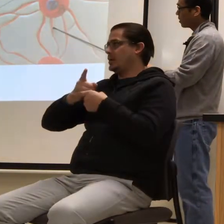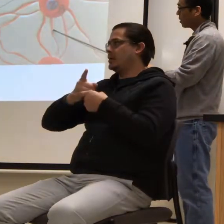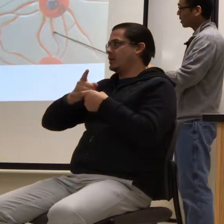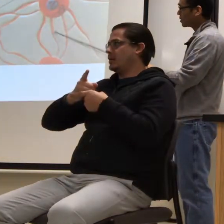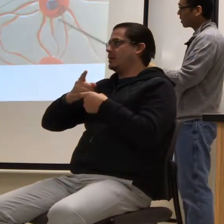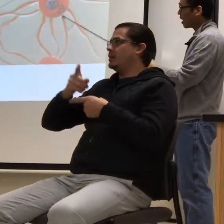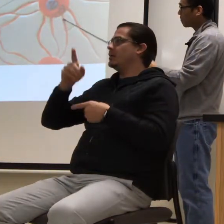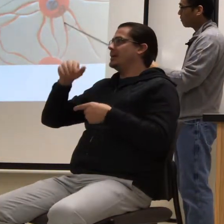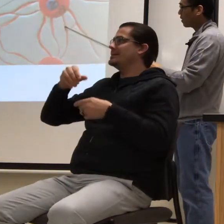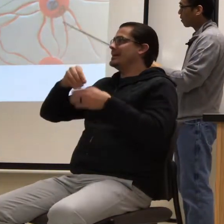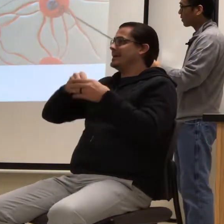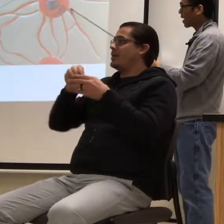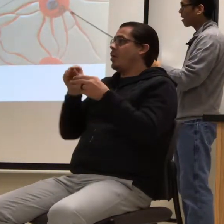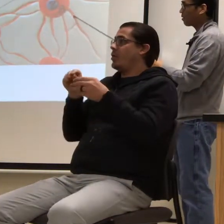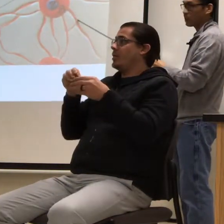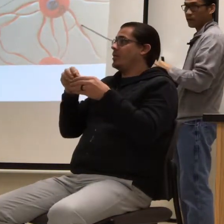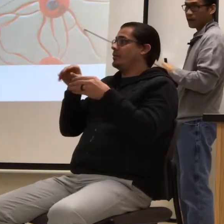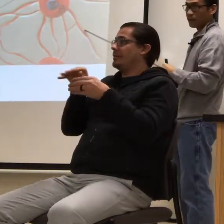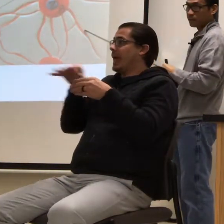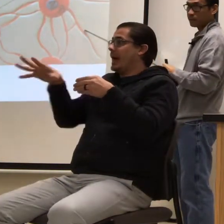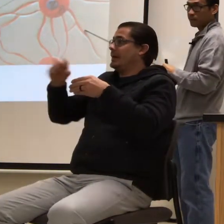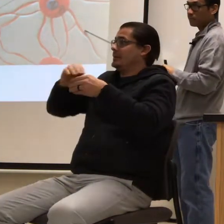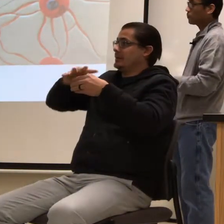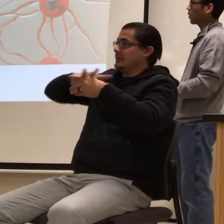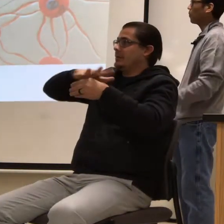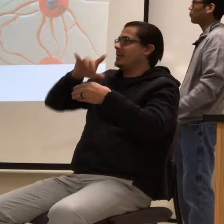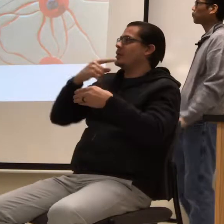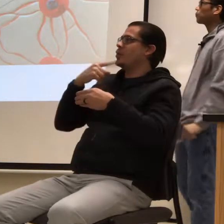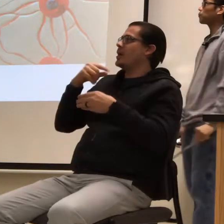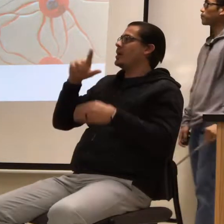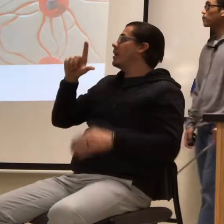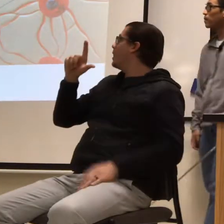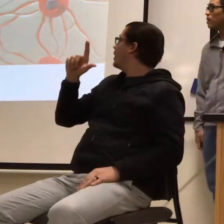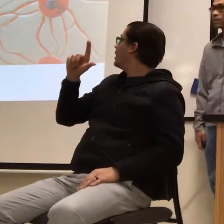that extend off of it are the canaliculi. Okay?